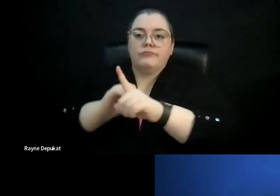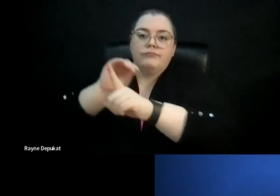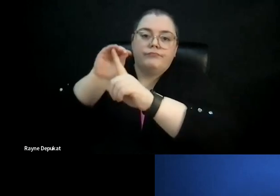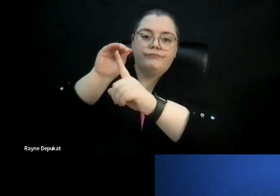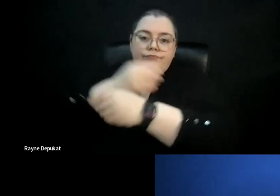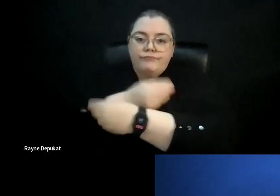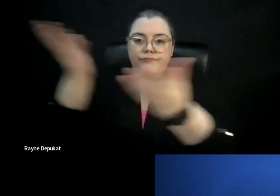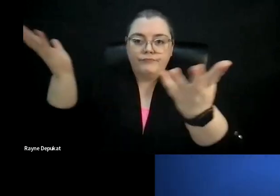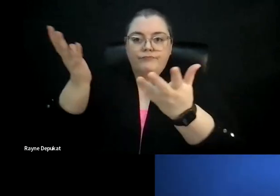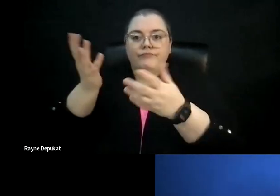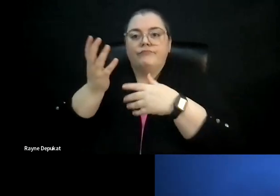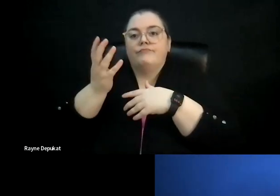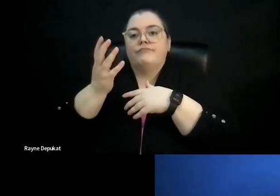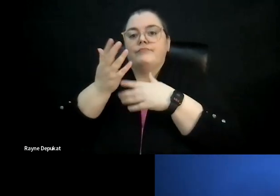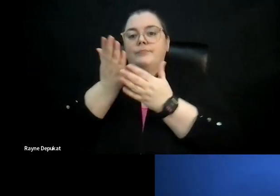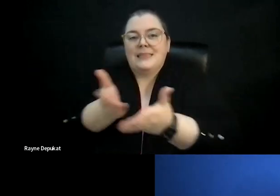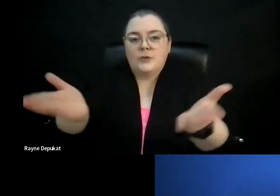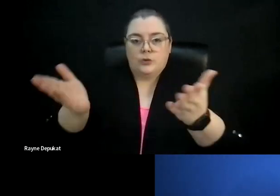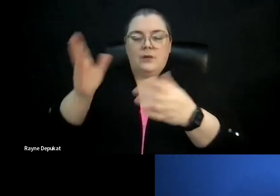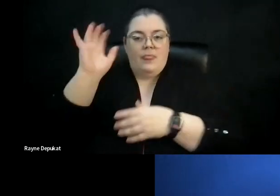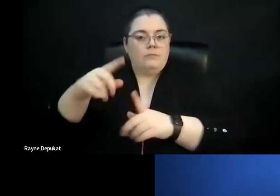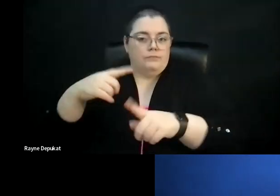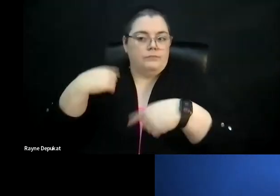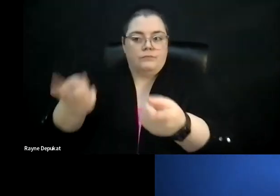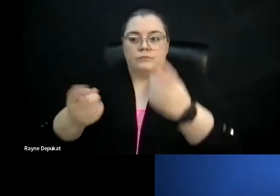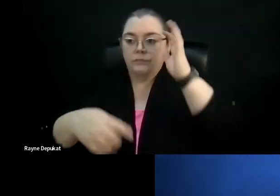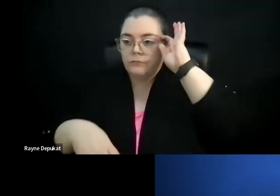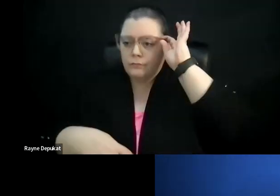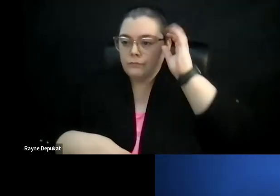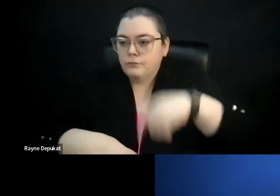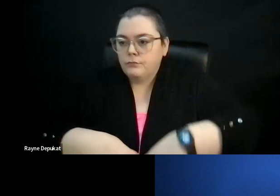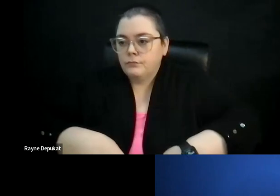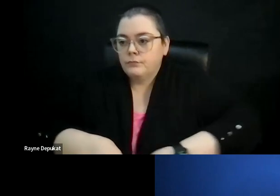However, we also have to talk about advocacy and education and disseminating materials.